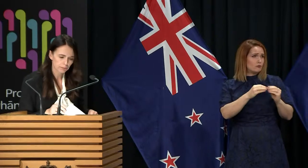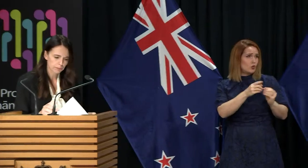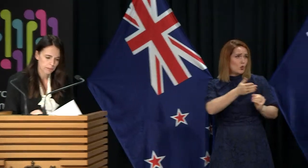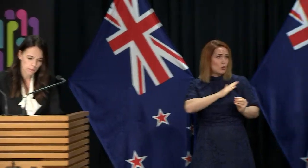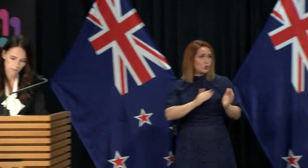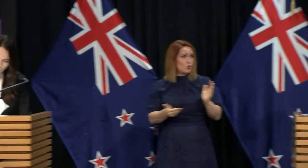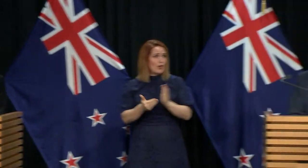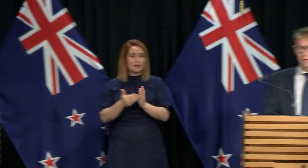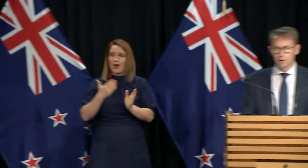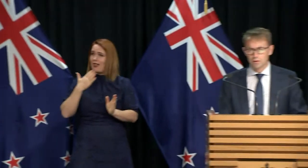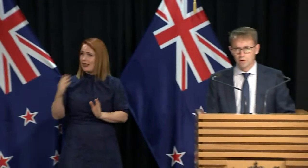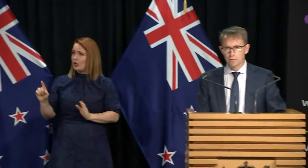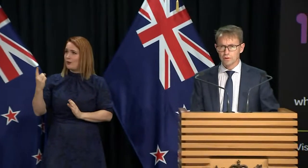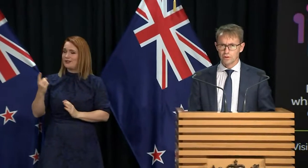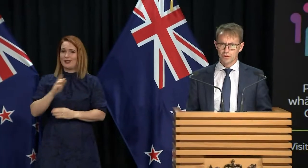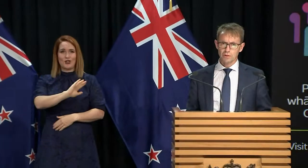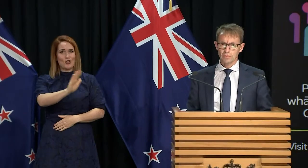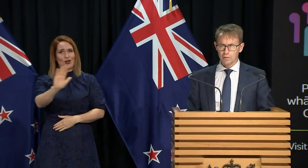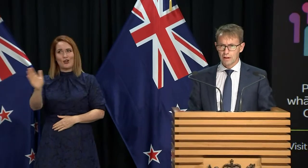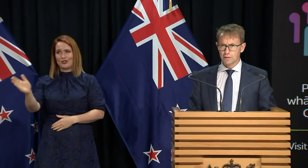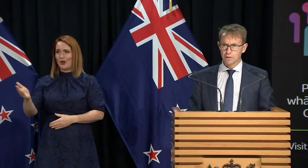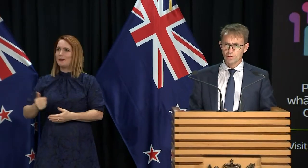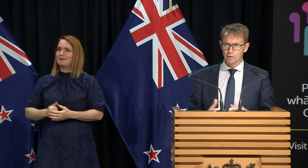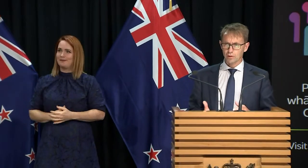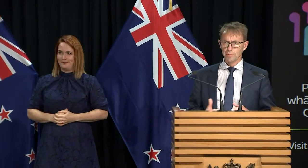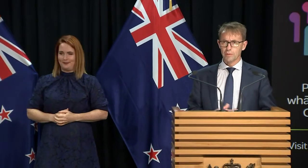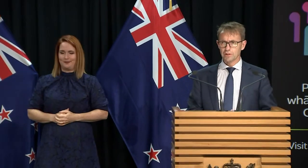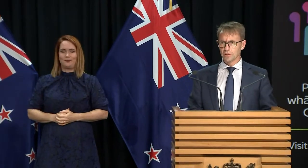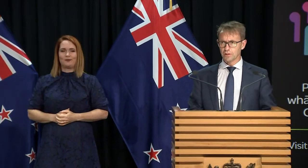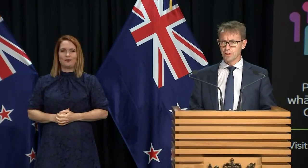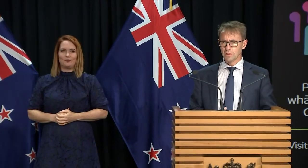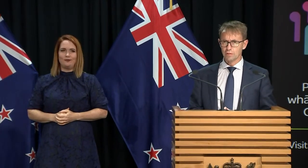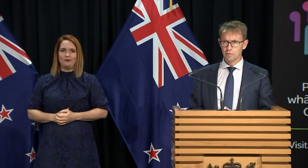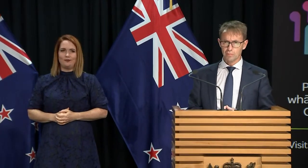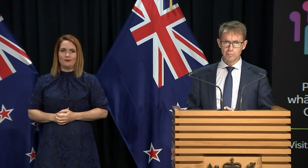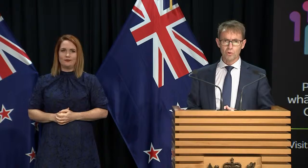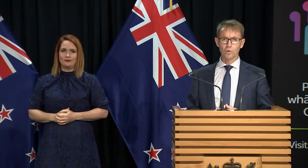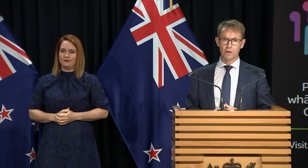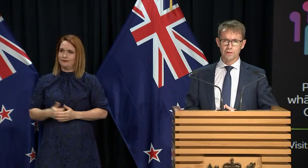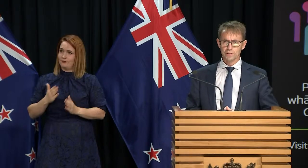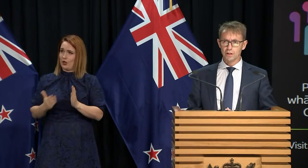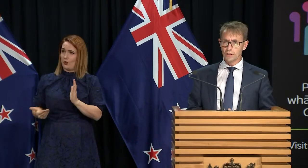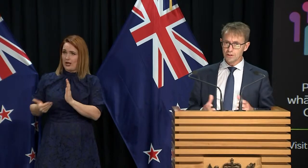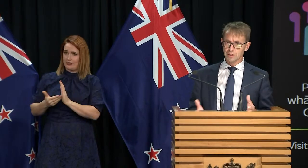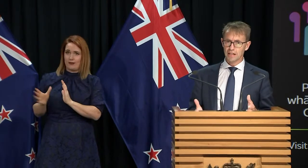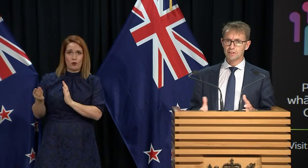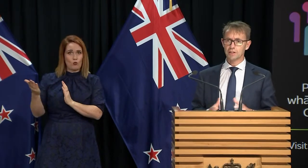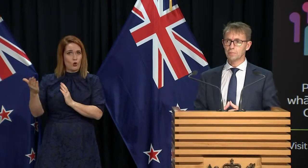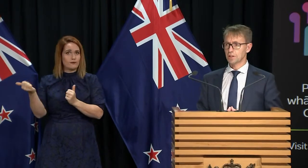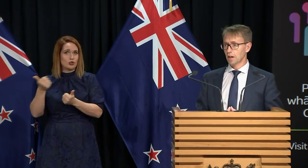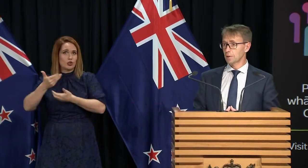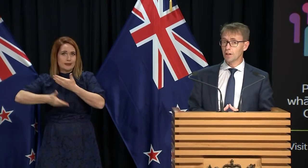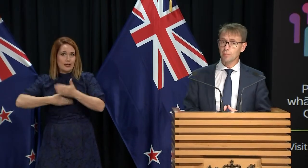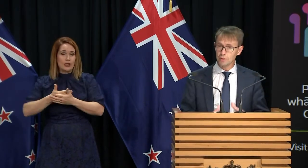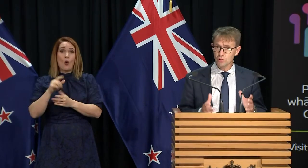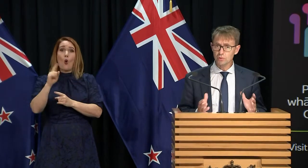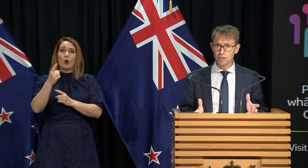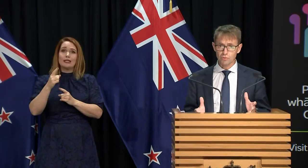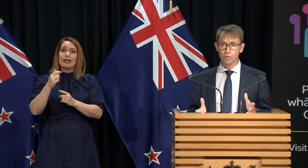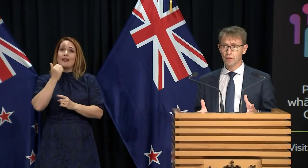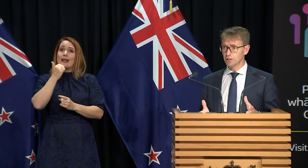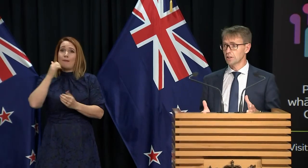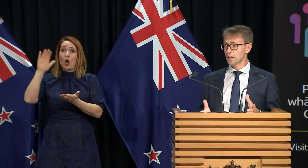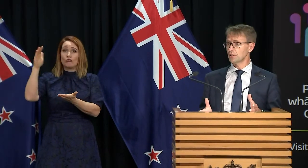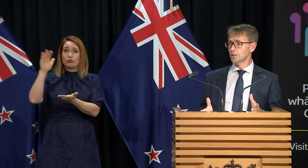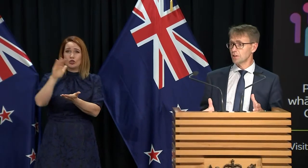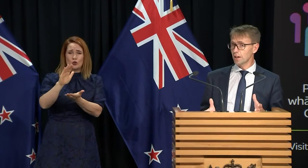that as well? Thanks, Prime Minister, and kia ora koutou. So just to add to what the Prime Minister said, we've got to remember Auckland, yes, the case numbers are coming down, but still